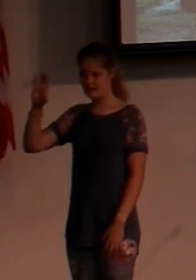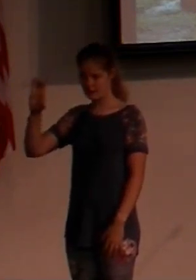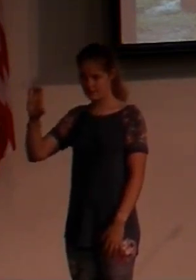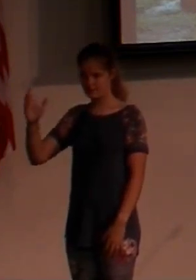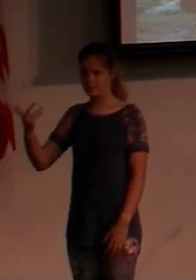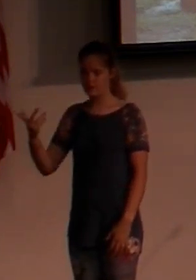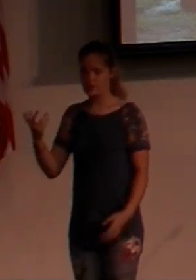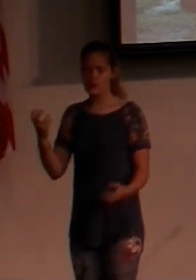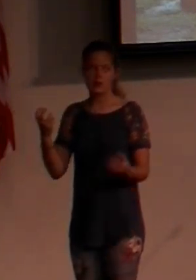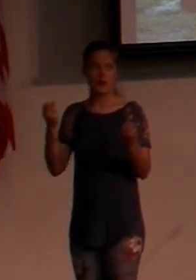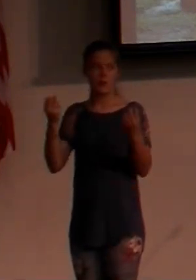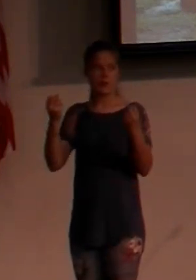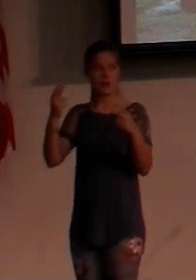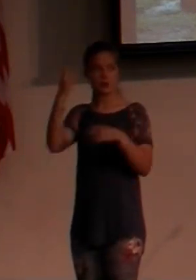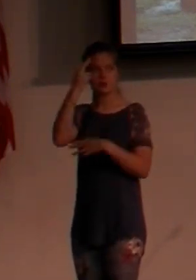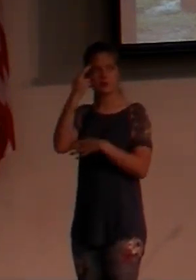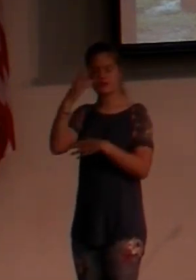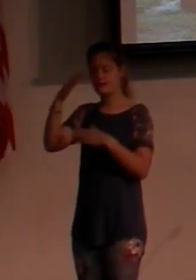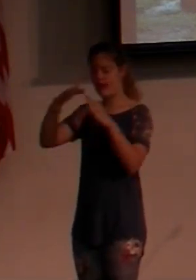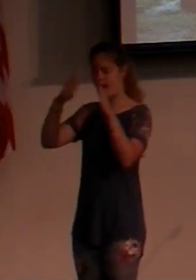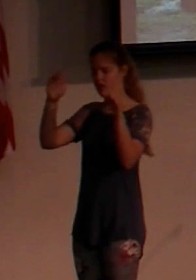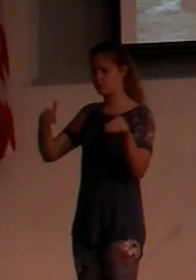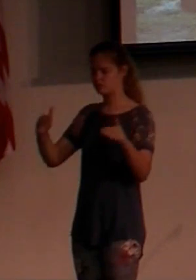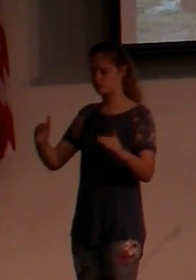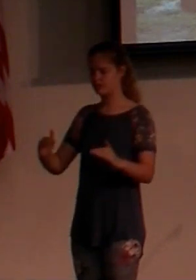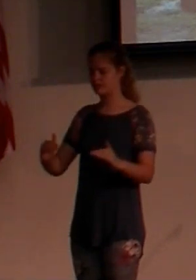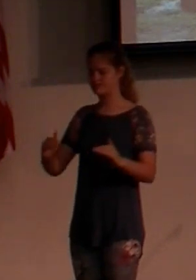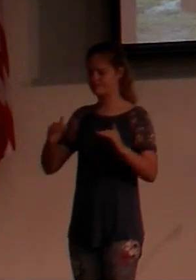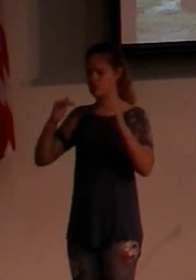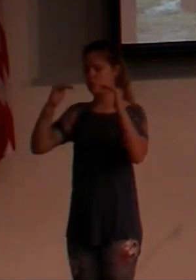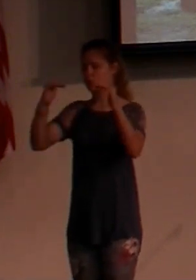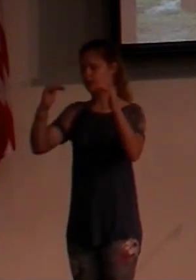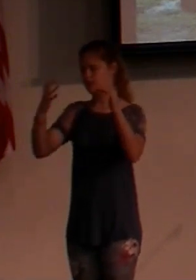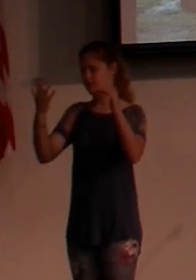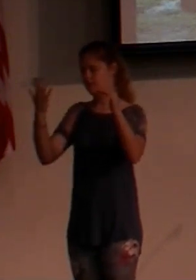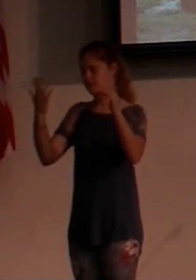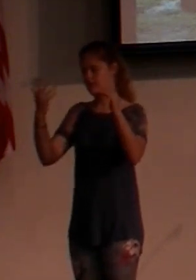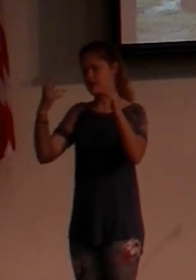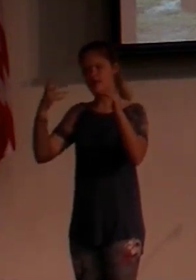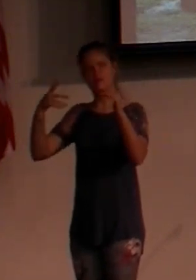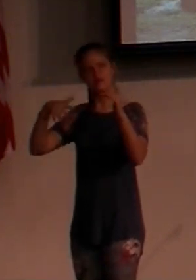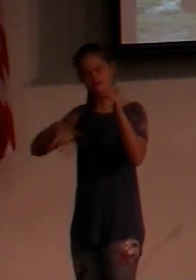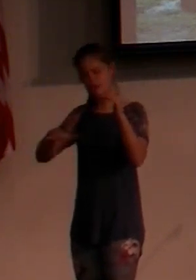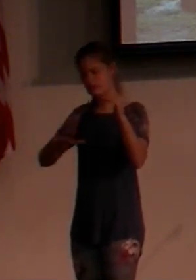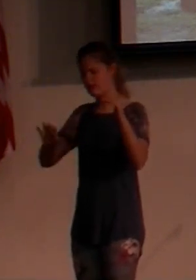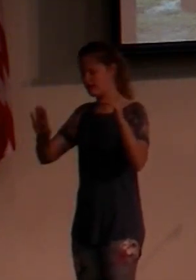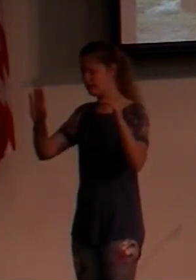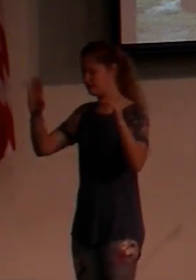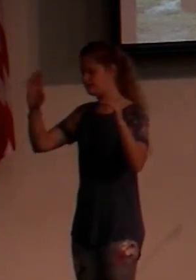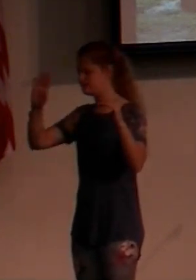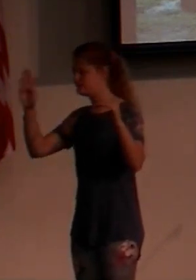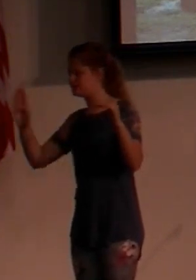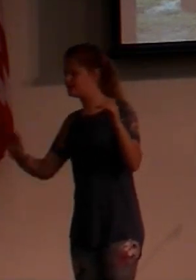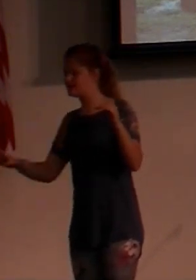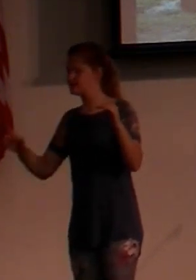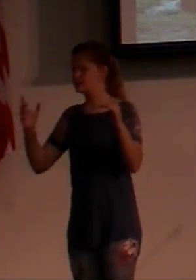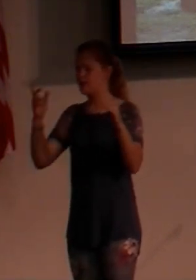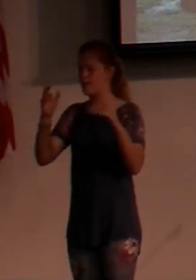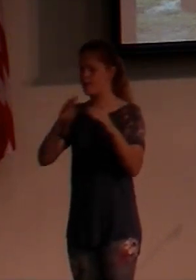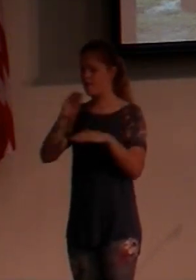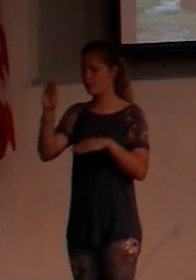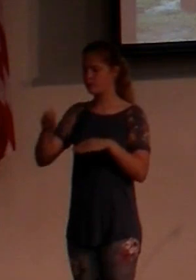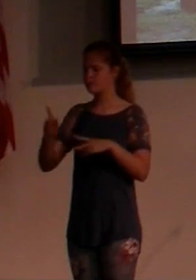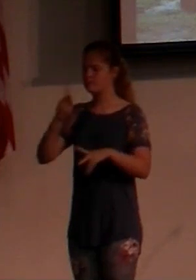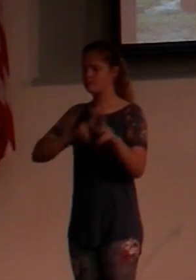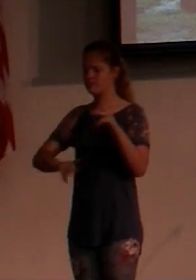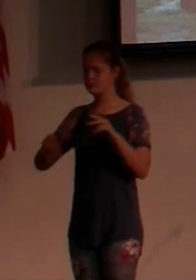reasons that they're elevated off the ground. But if you go around, both in this area and in Belize, the next trip we went to, most of the people's stairs leading